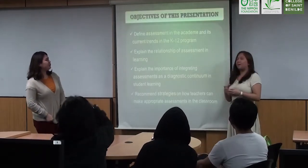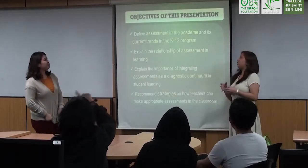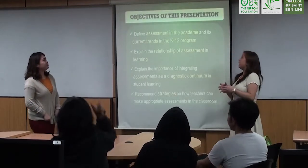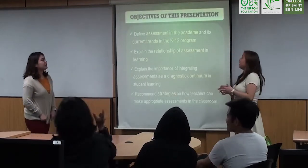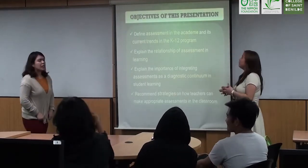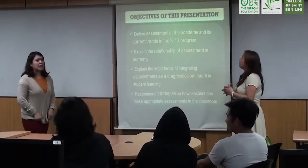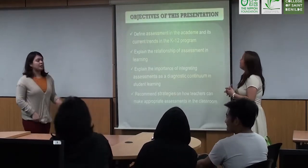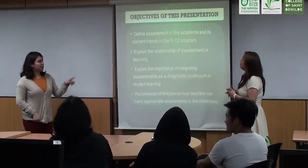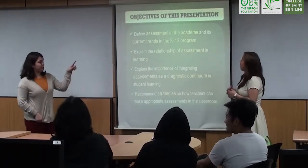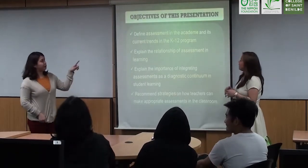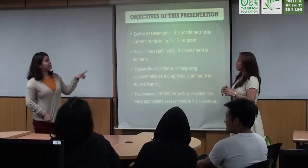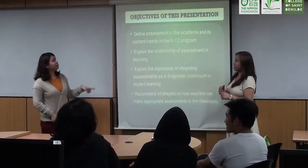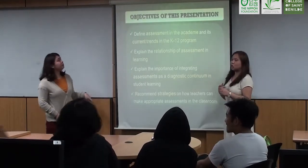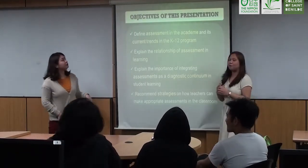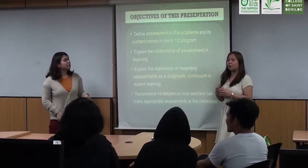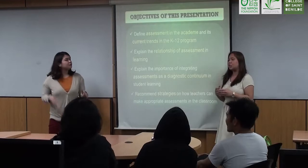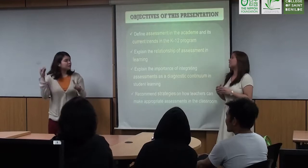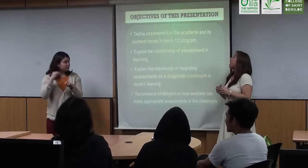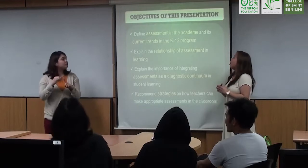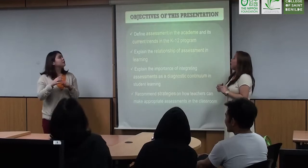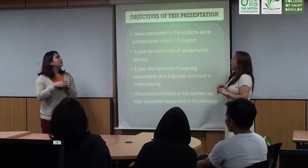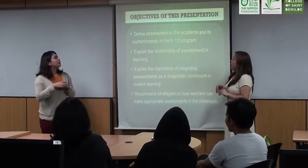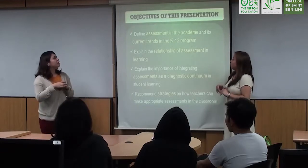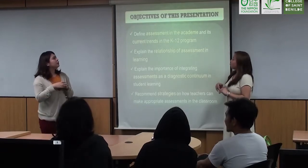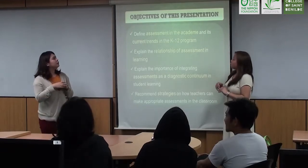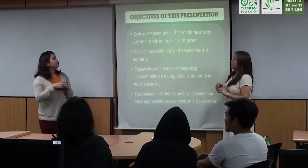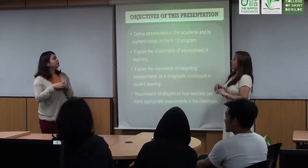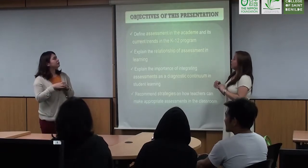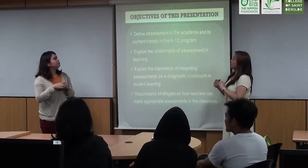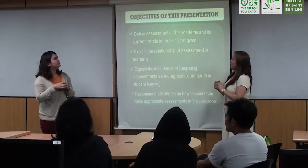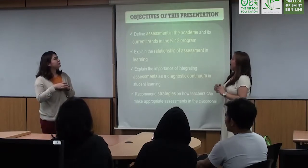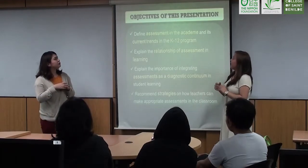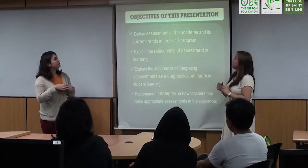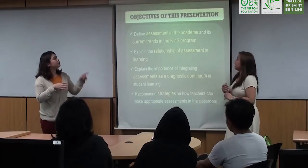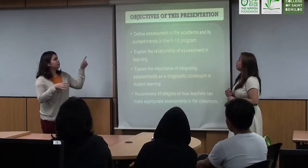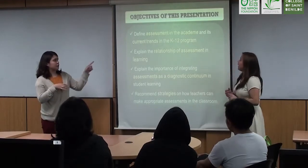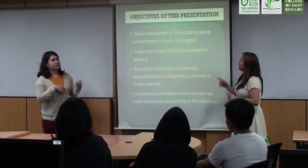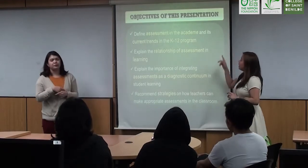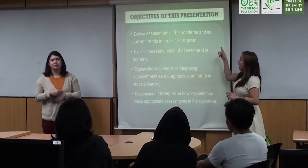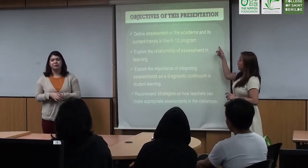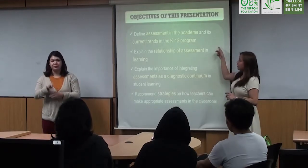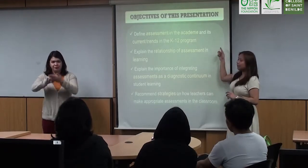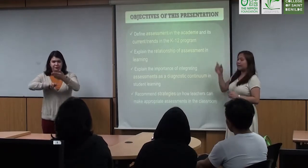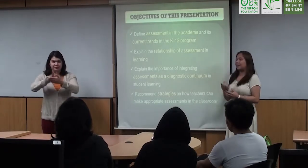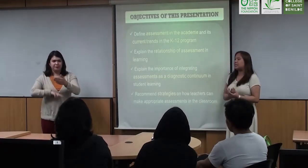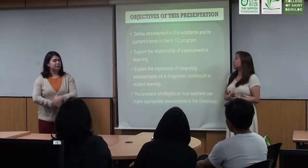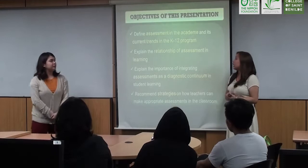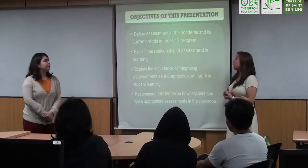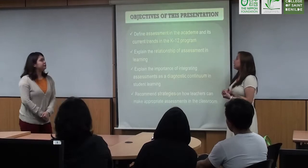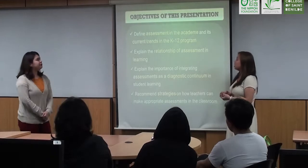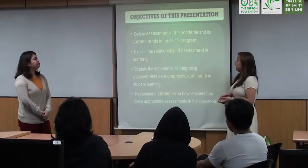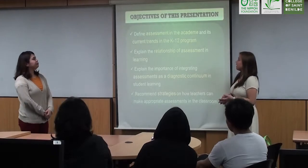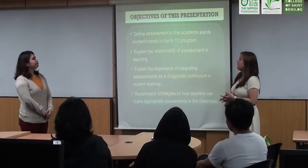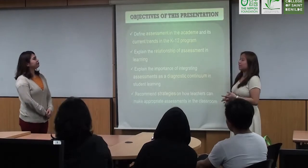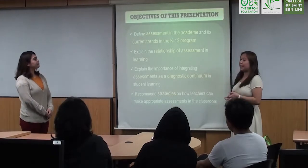So the objectives of this presentation first is to define assessment in the academe and